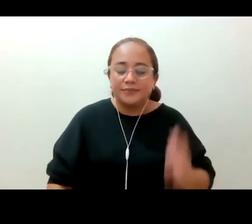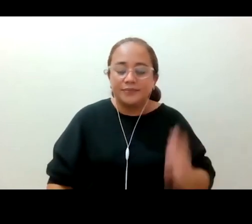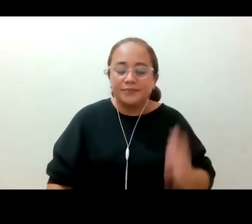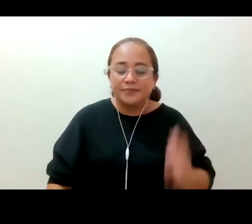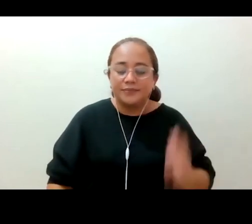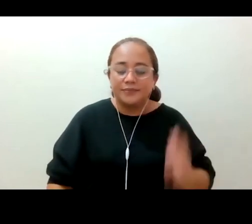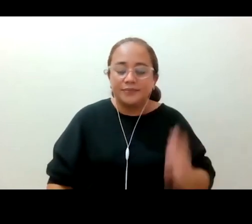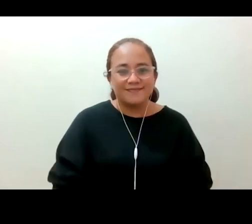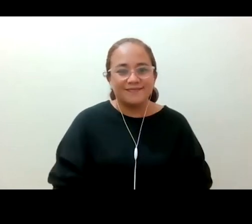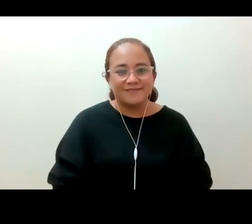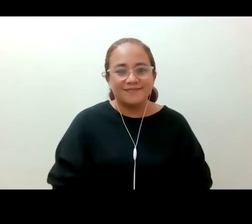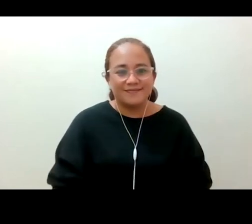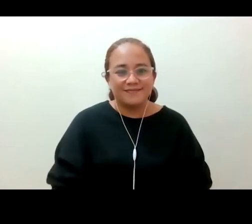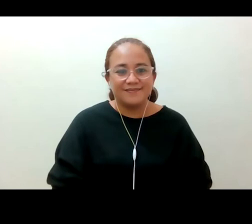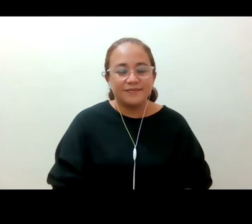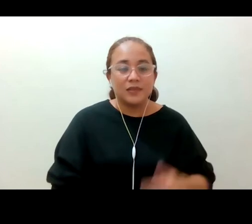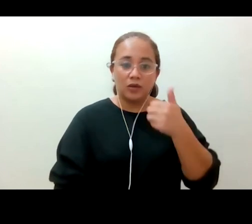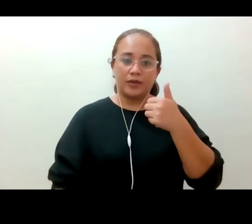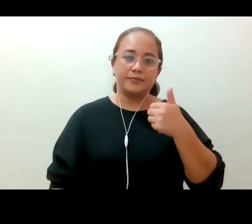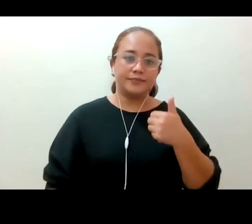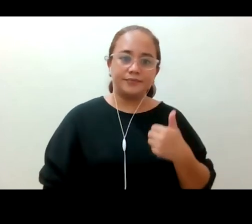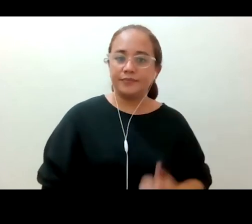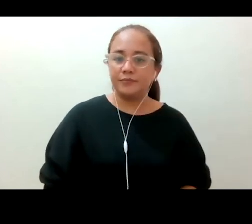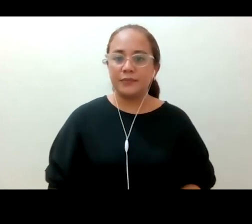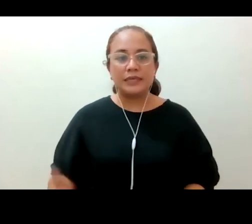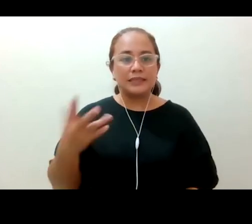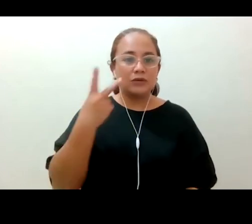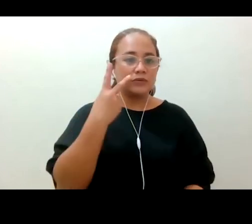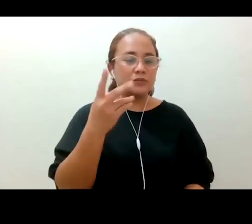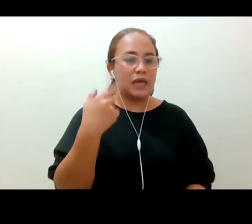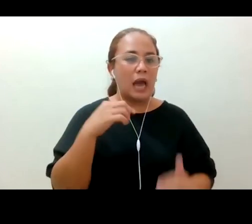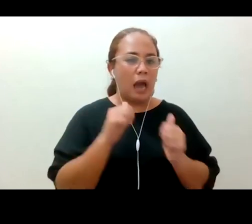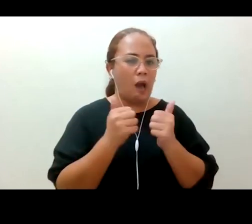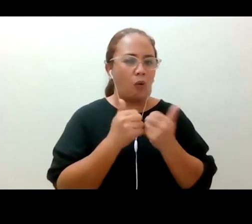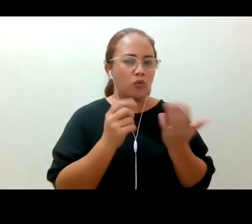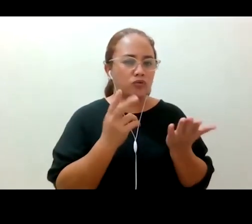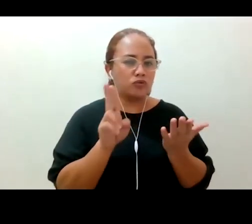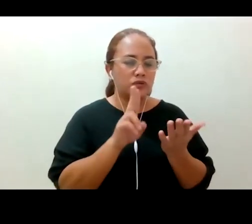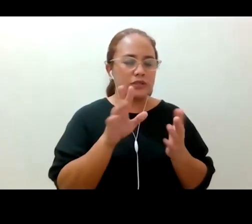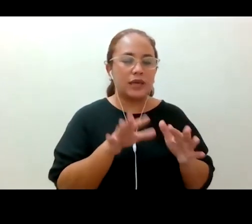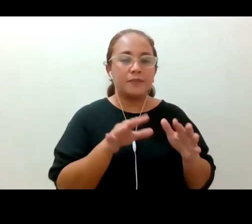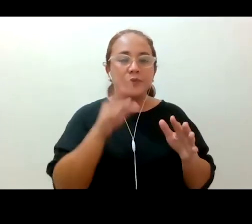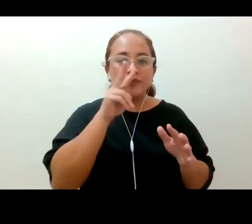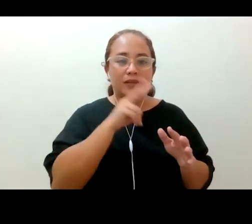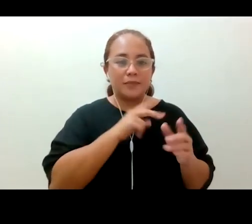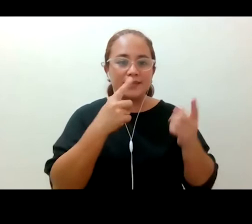No, sir. Go ahead. Okay, so let's take a look at how this applies to the Vietnamese signs.